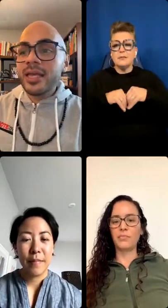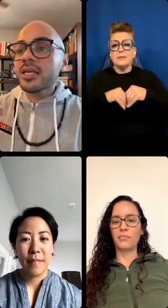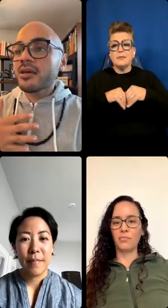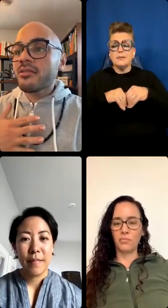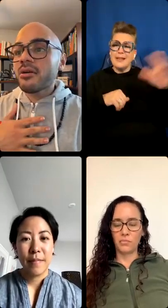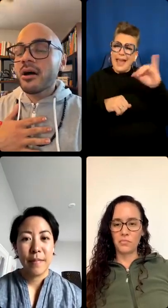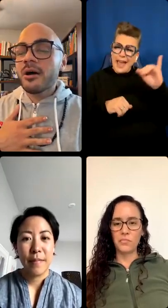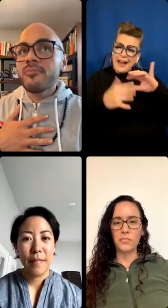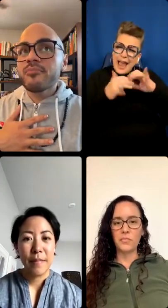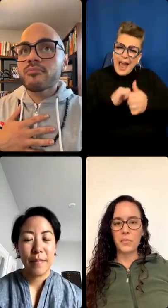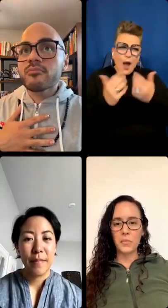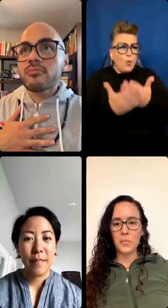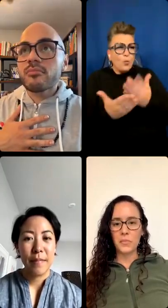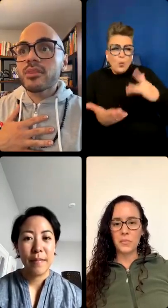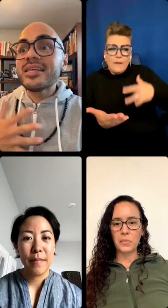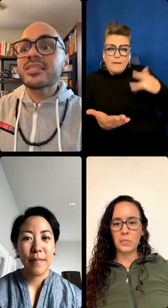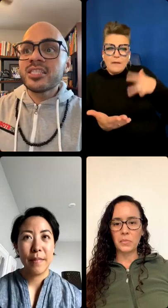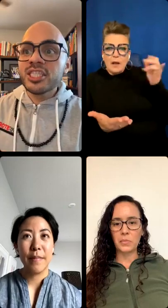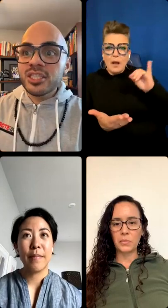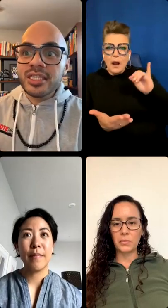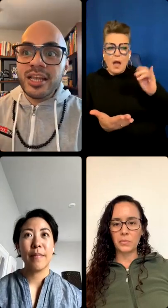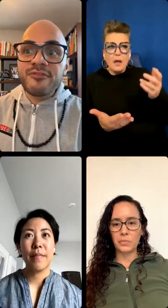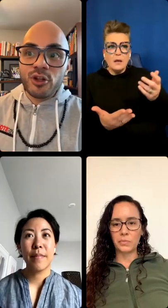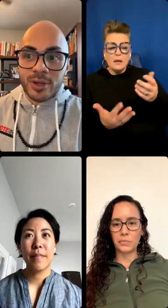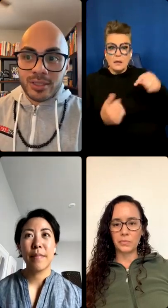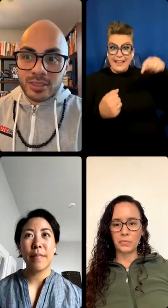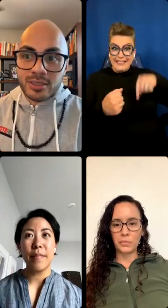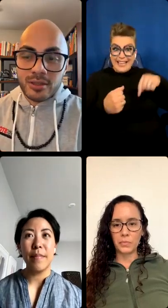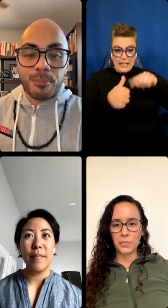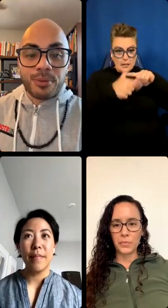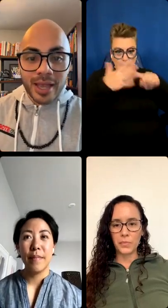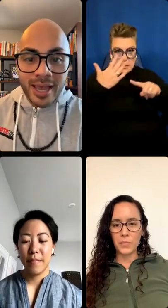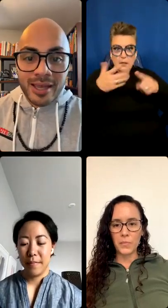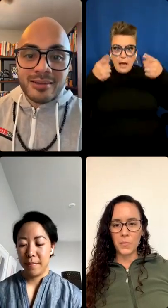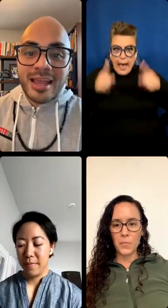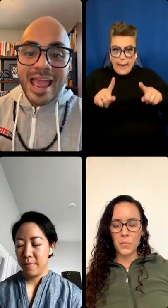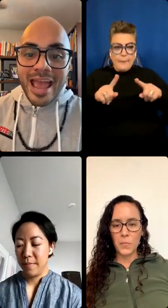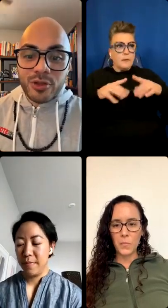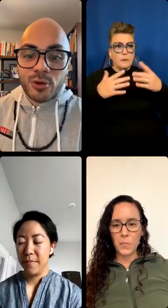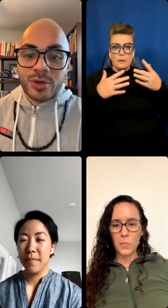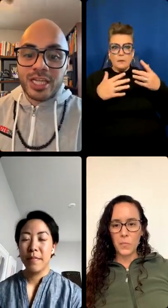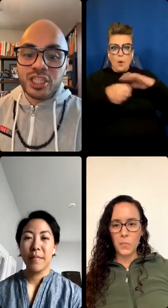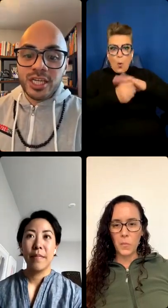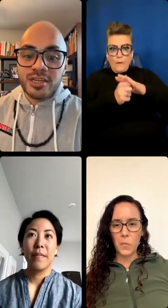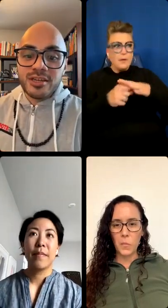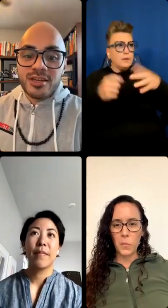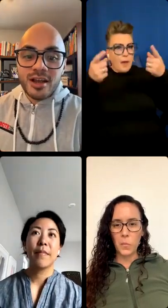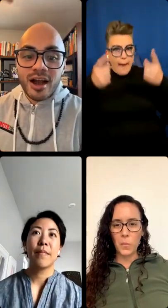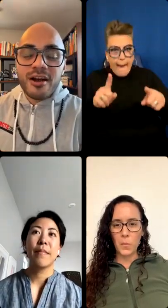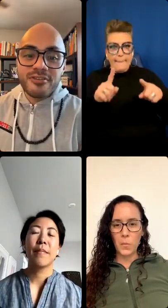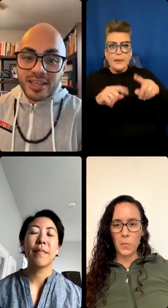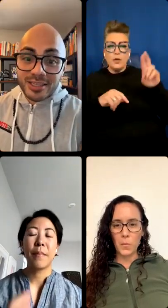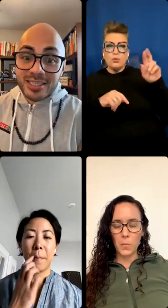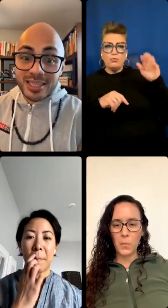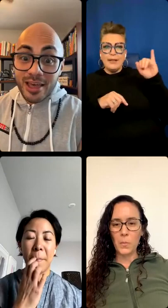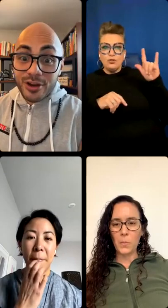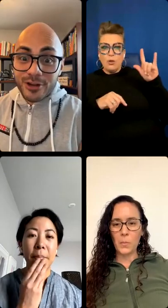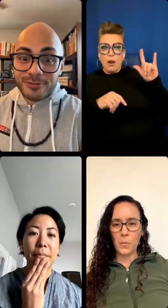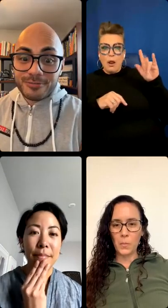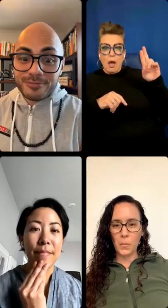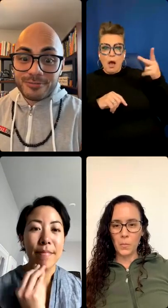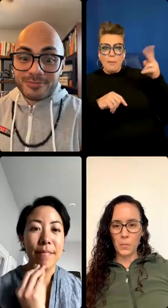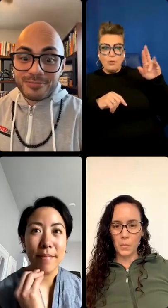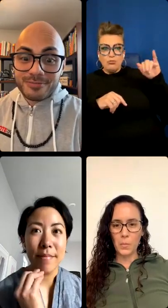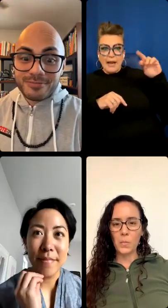feel like these conditions influenced the plan and the creation of Healing